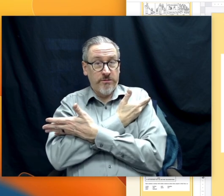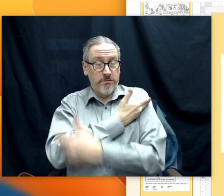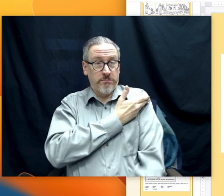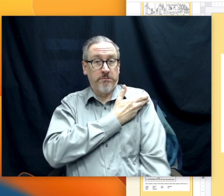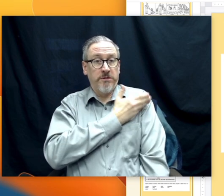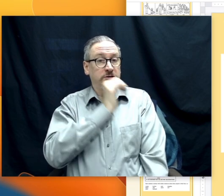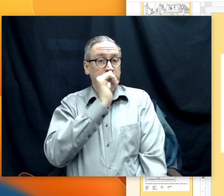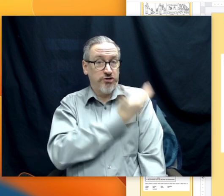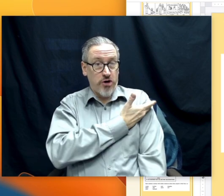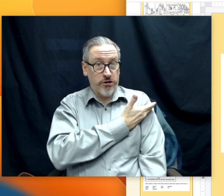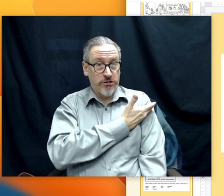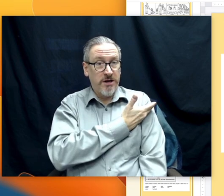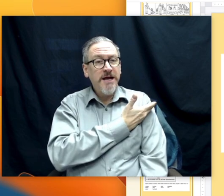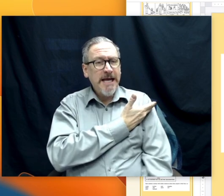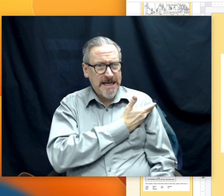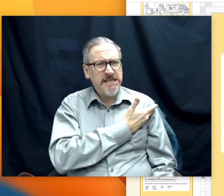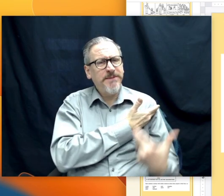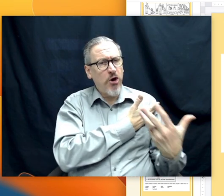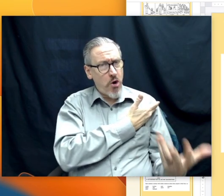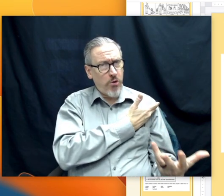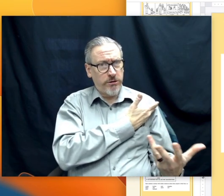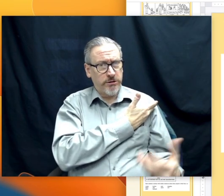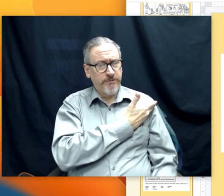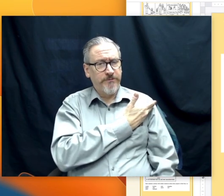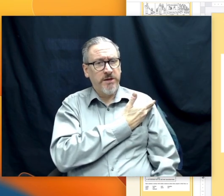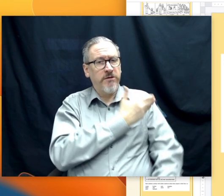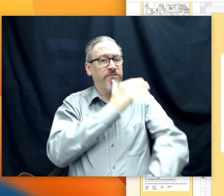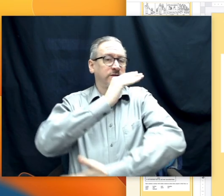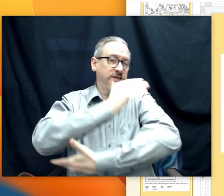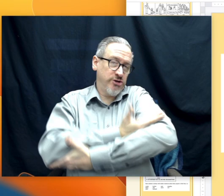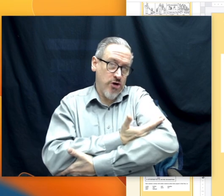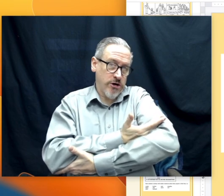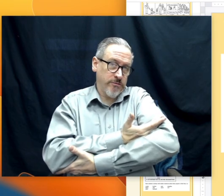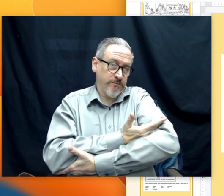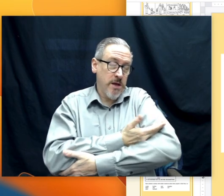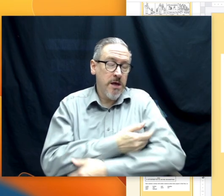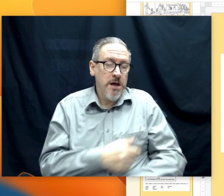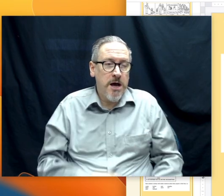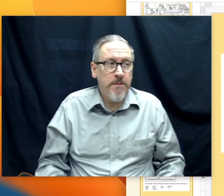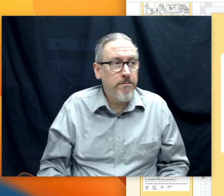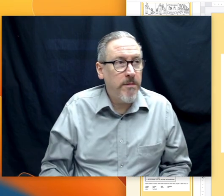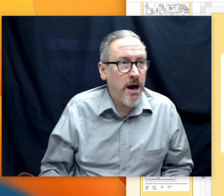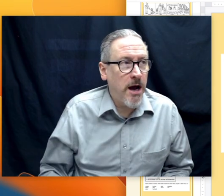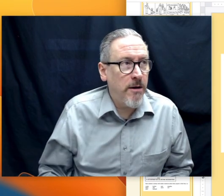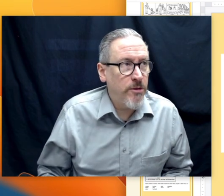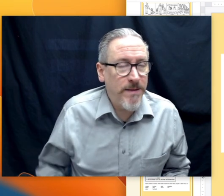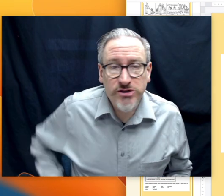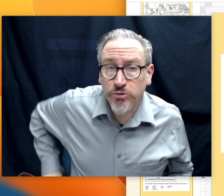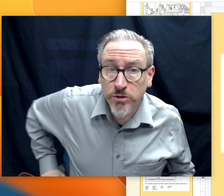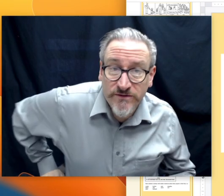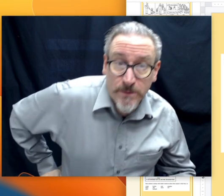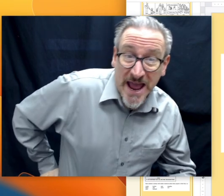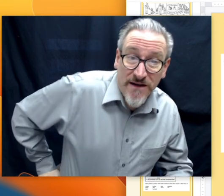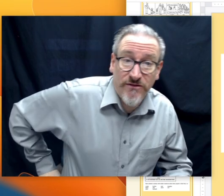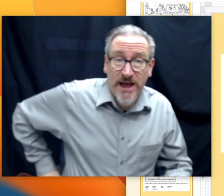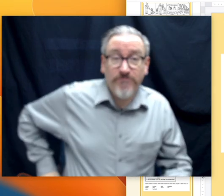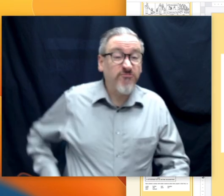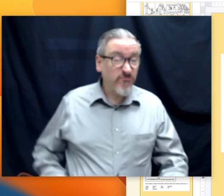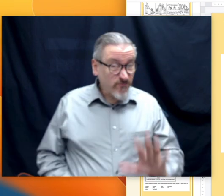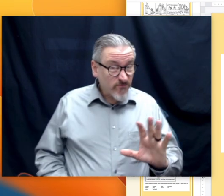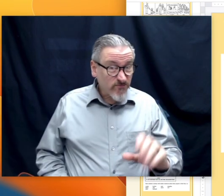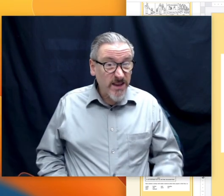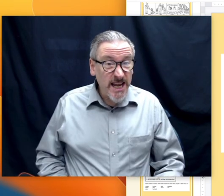hand, daughter, tends to be older versus daughter. Um, the best rule of thumb I have for